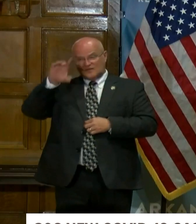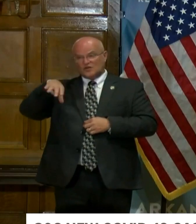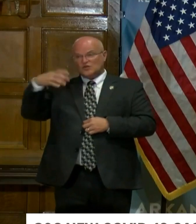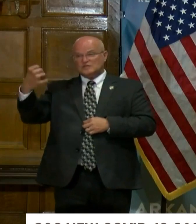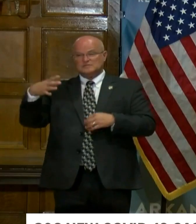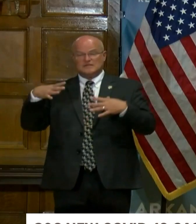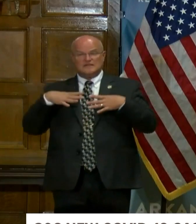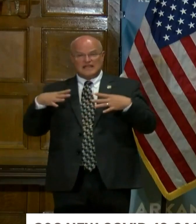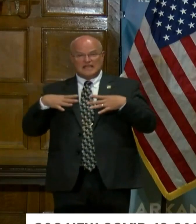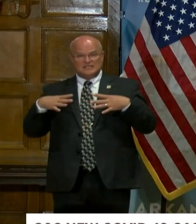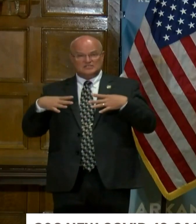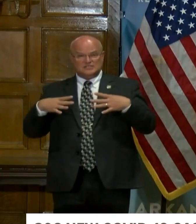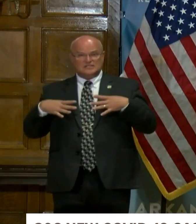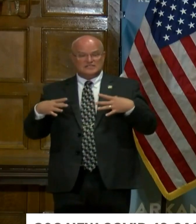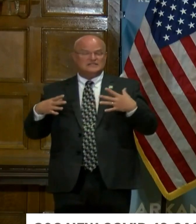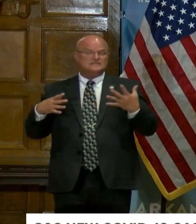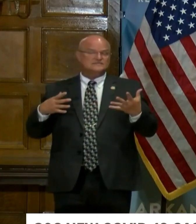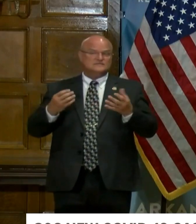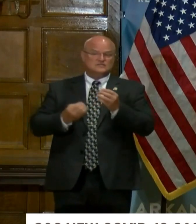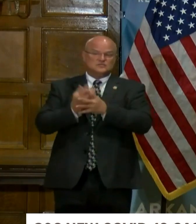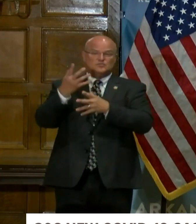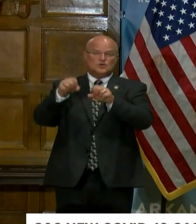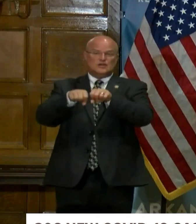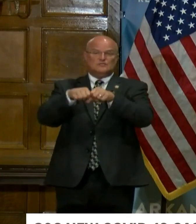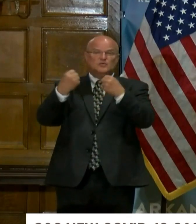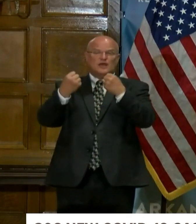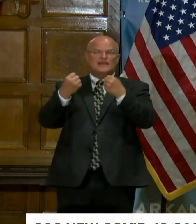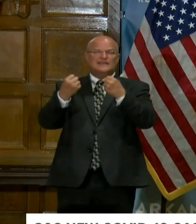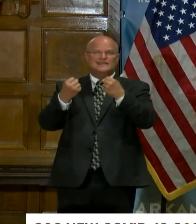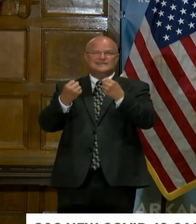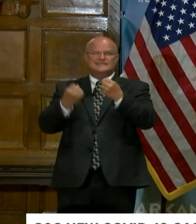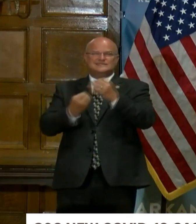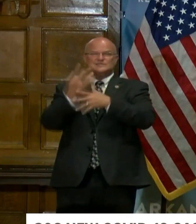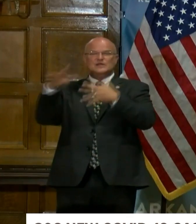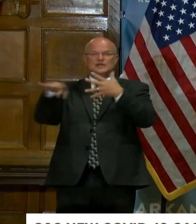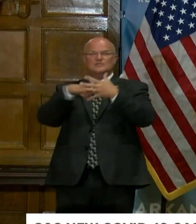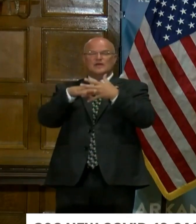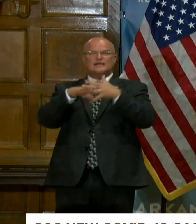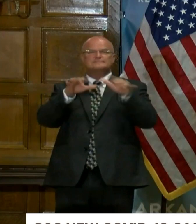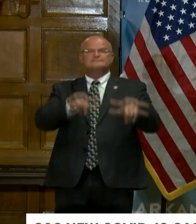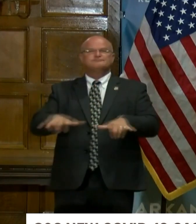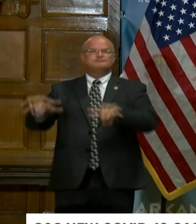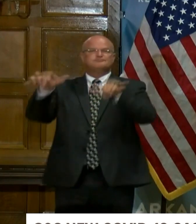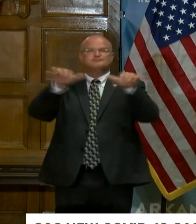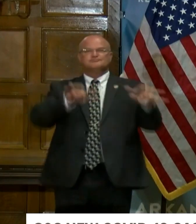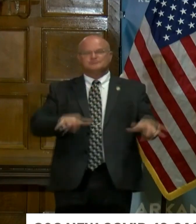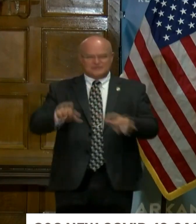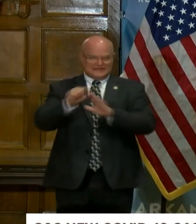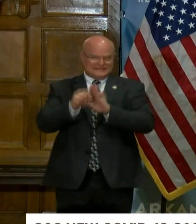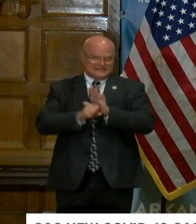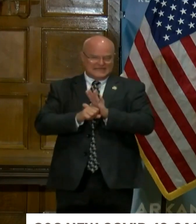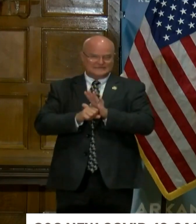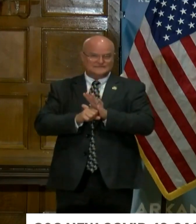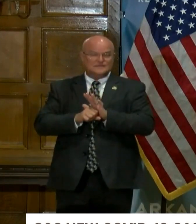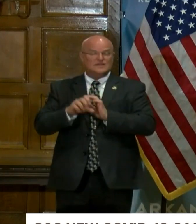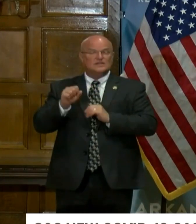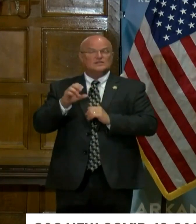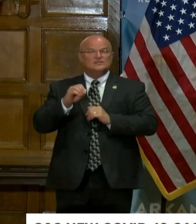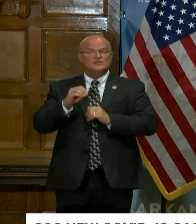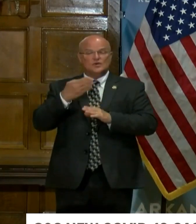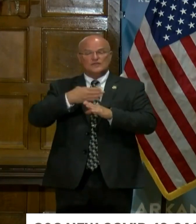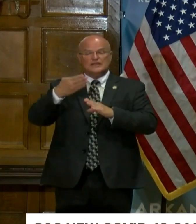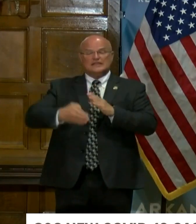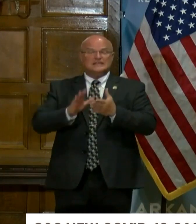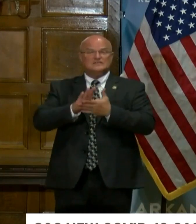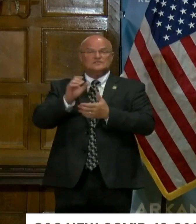Christmas vacation. Spring break is typically the one thing that is standard across all districts in the state. So the end